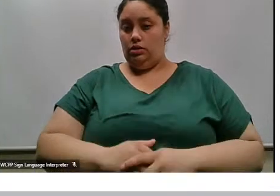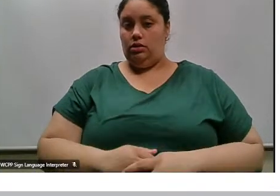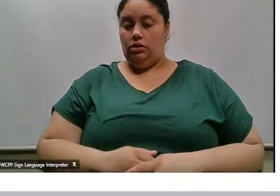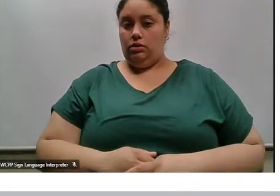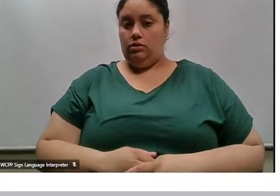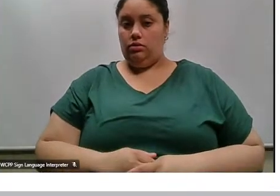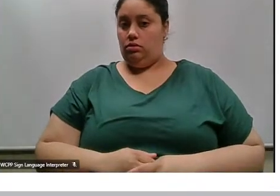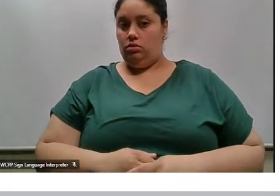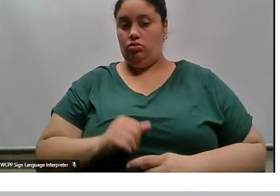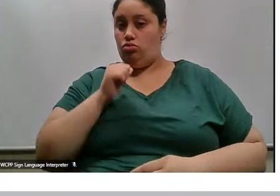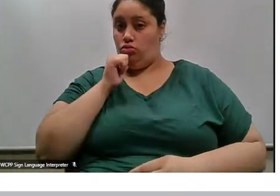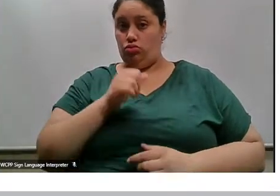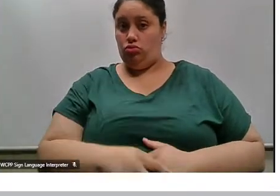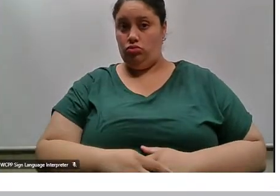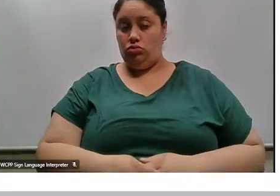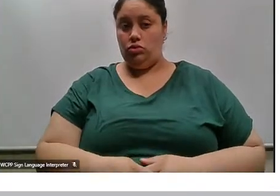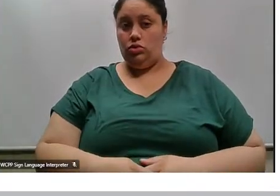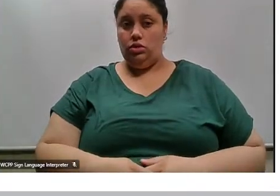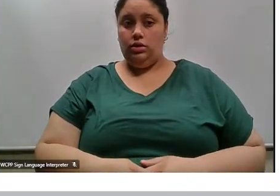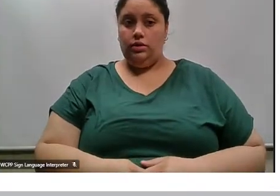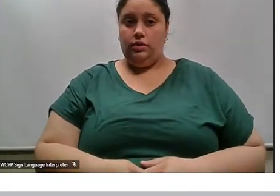Is it not?